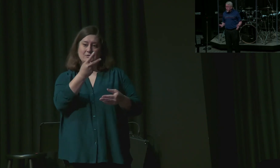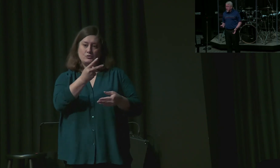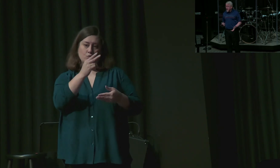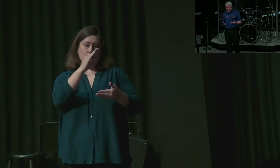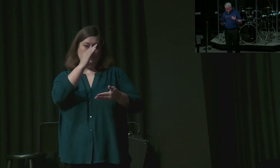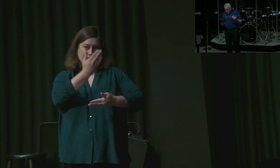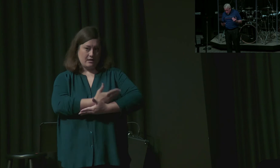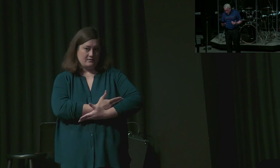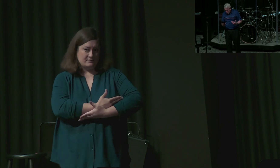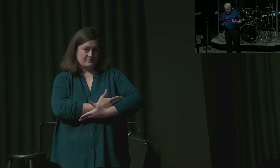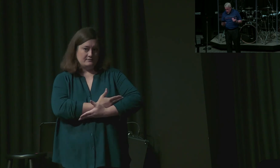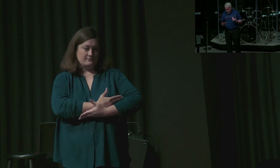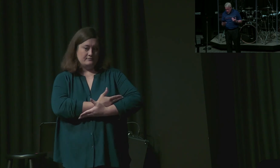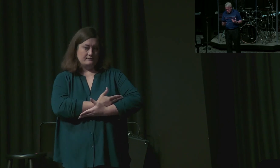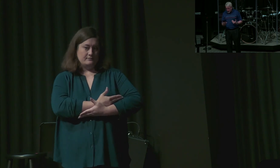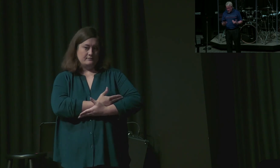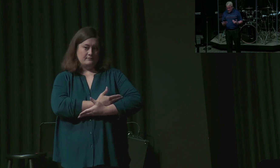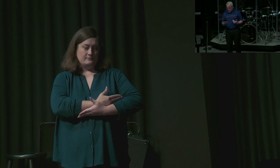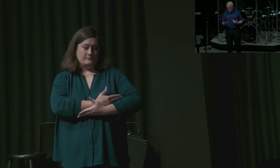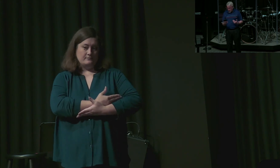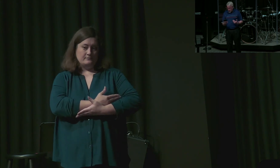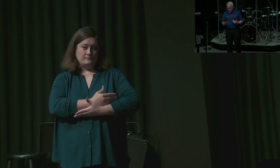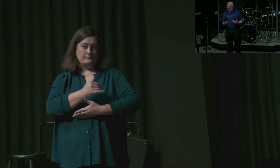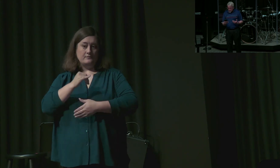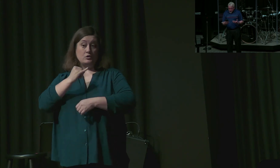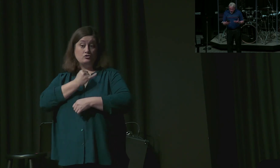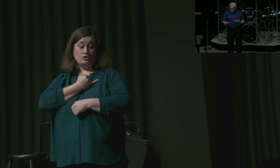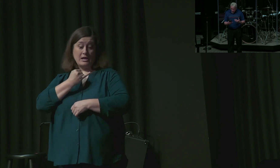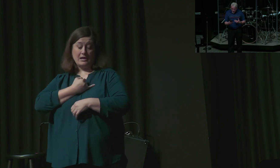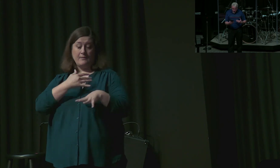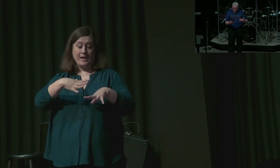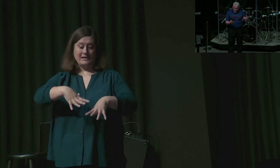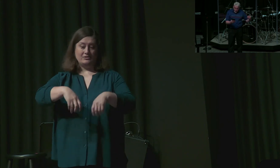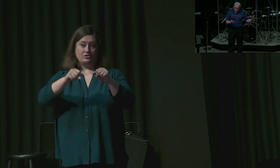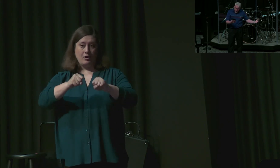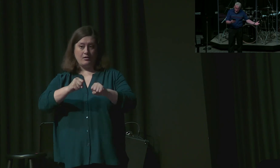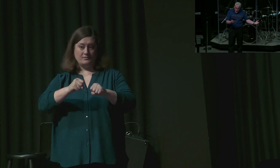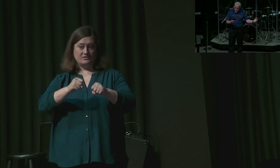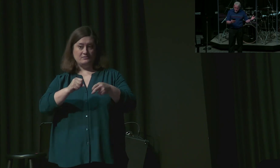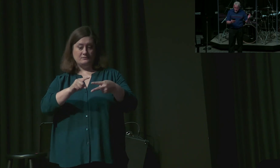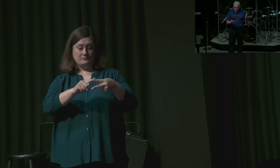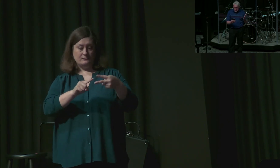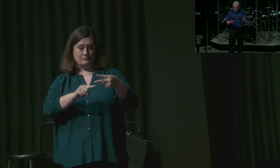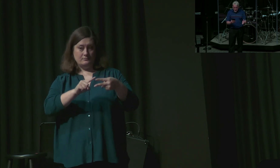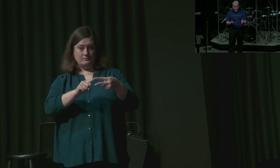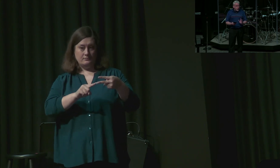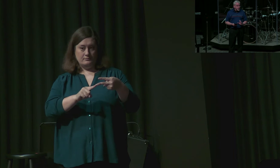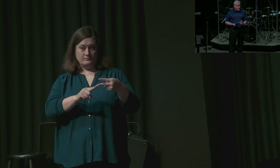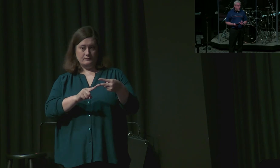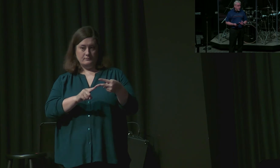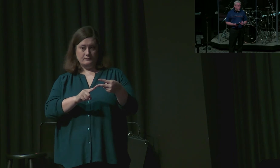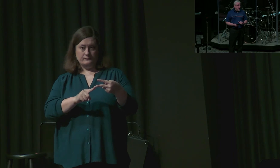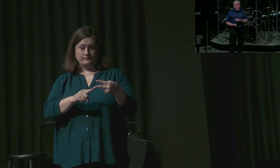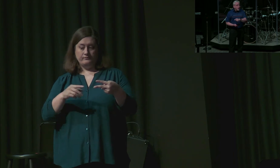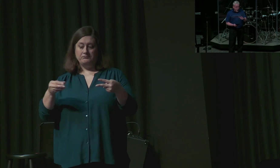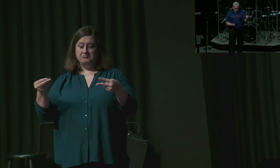sons his own sons. He will then give each of them a portion among